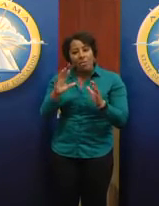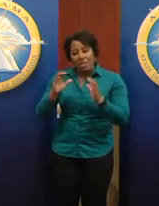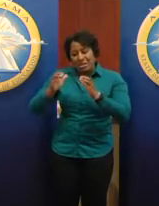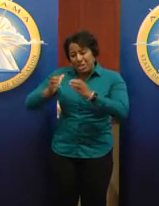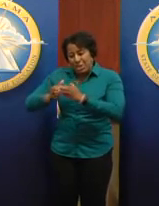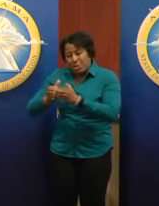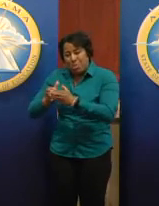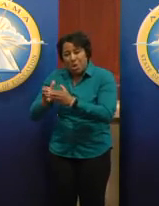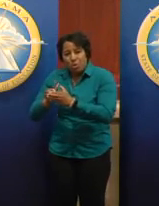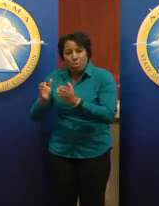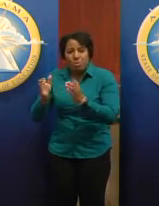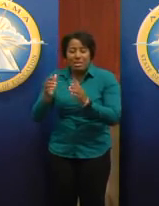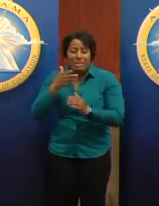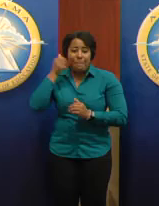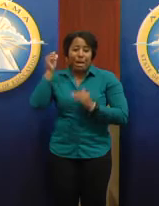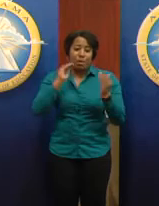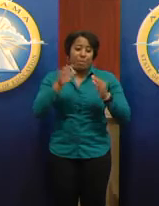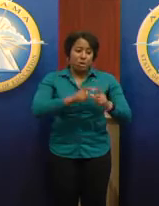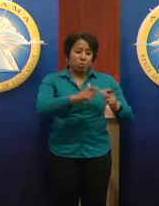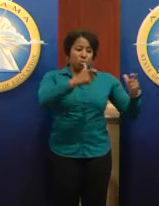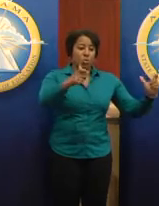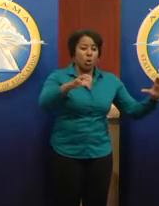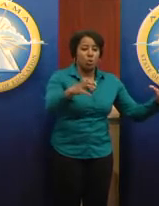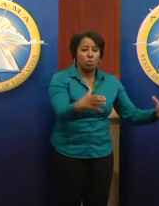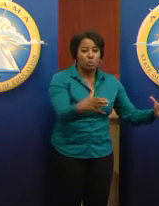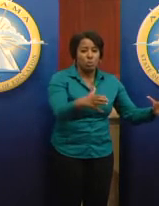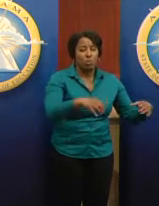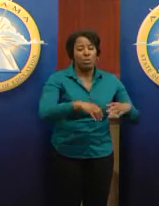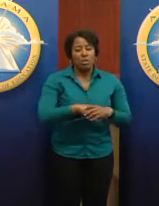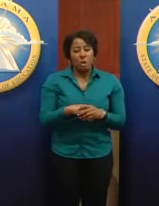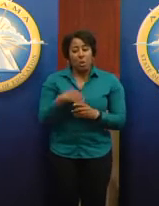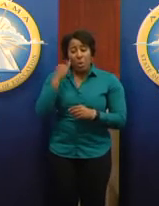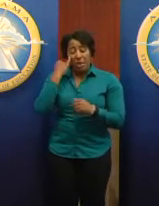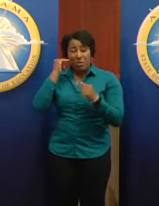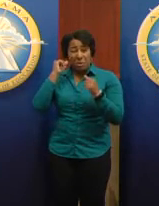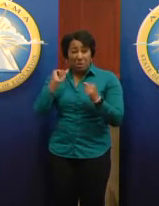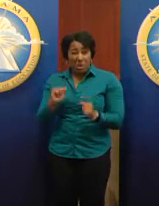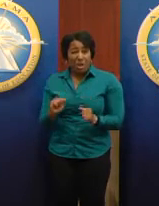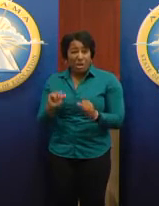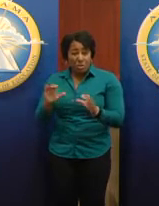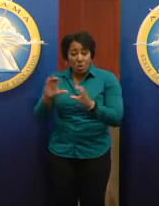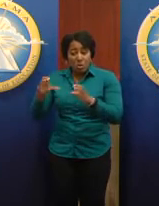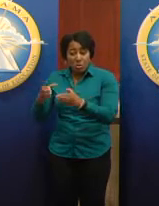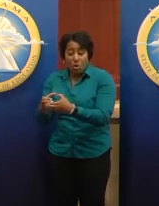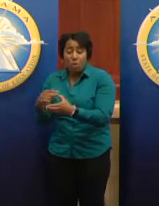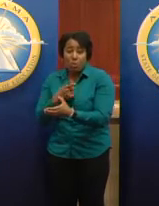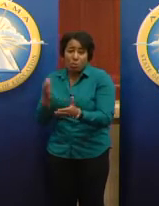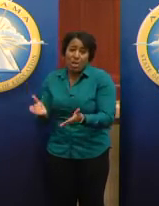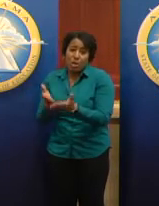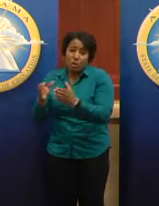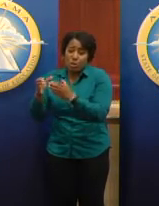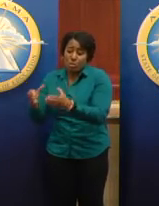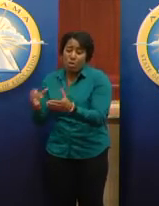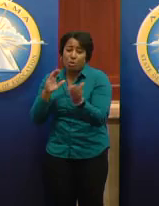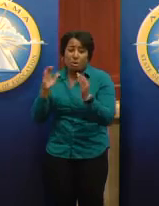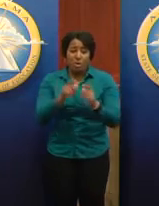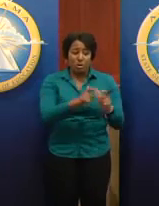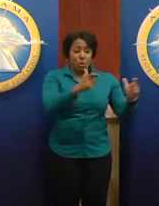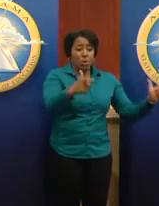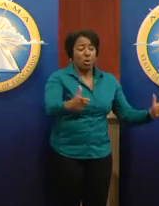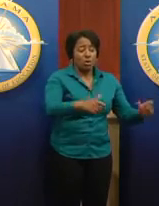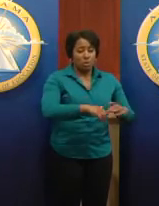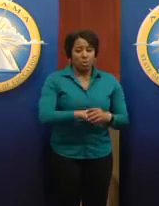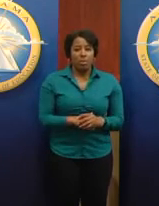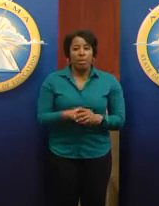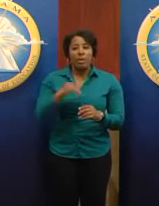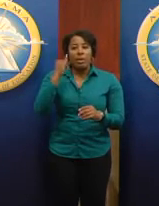larger groups, and when there are ways to try to achieve that, then obviously that's what we would encourage. People that are spread